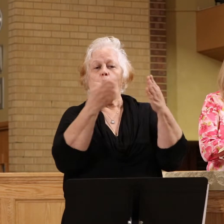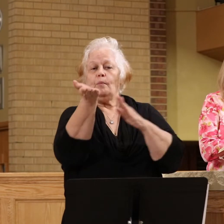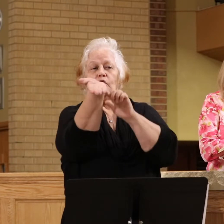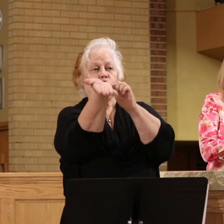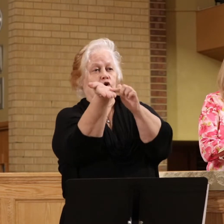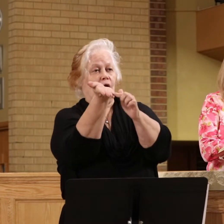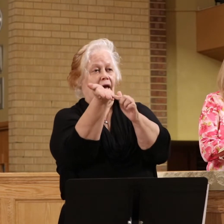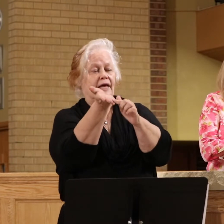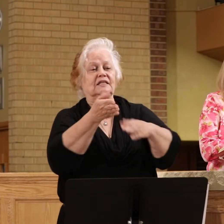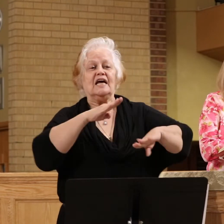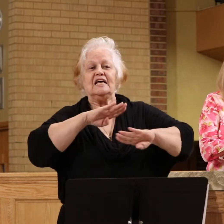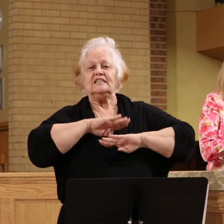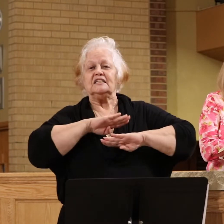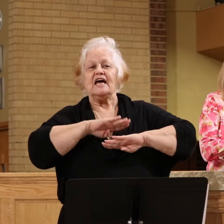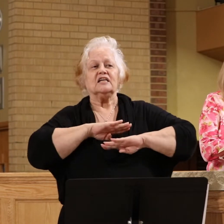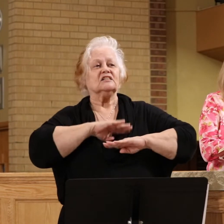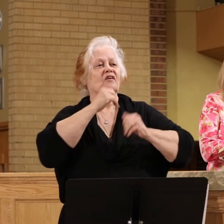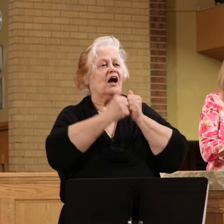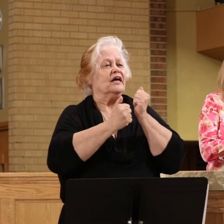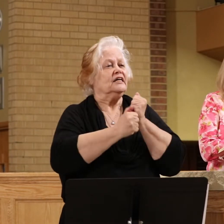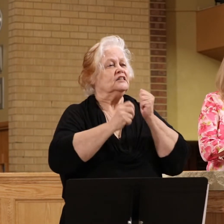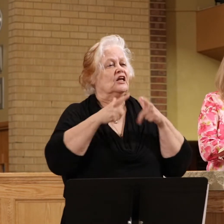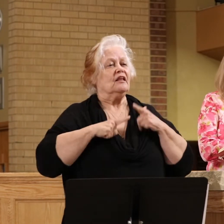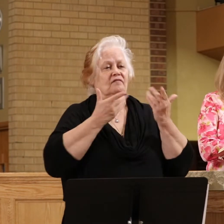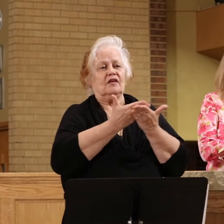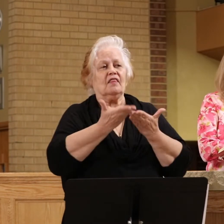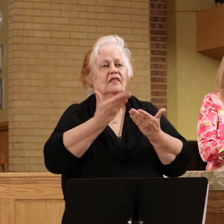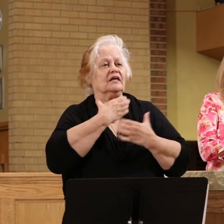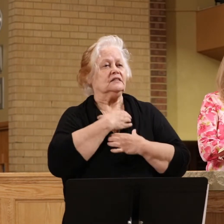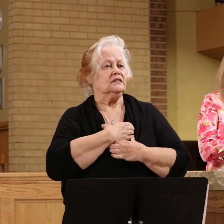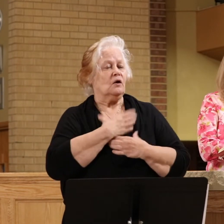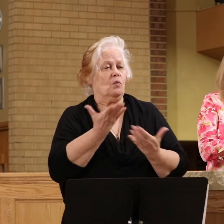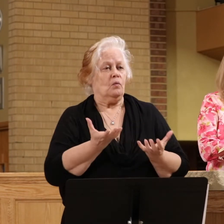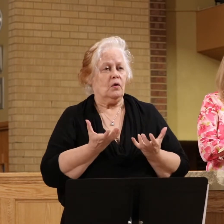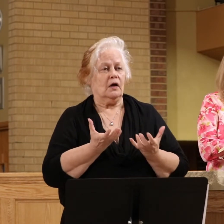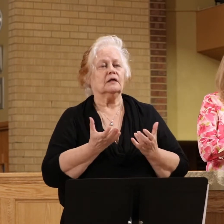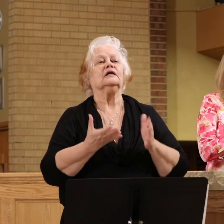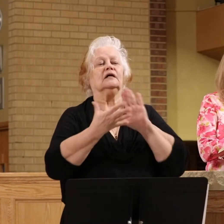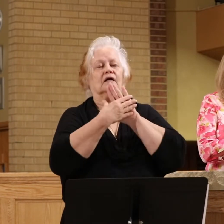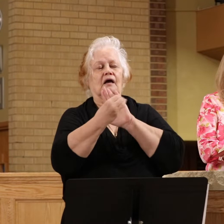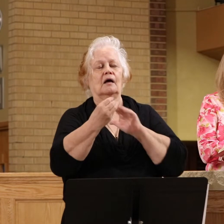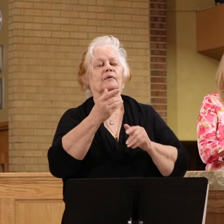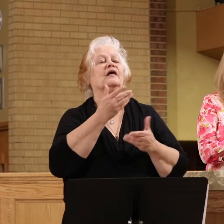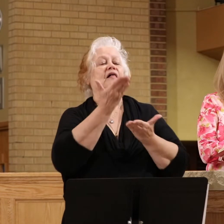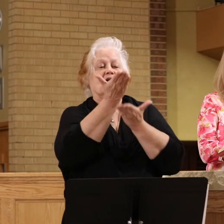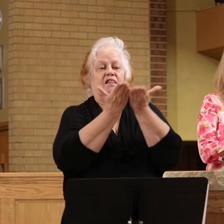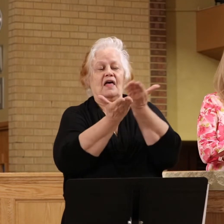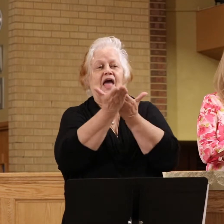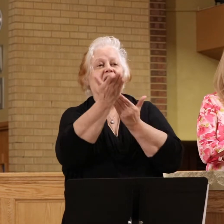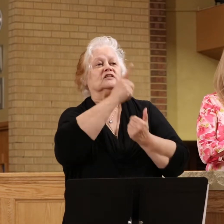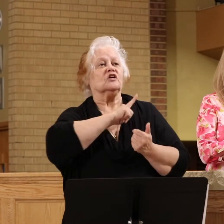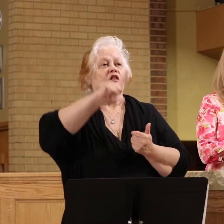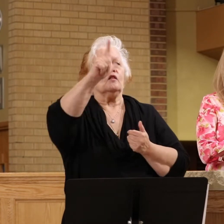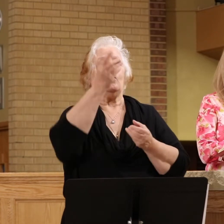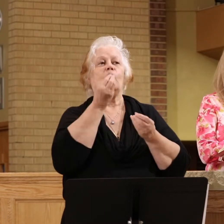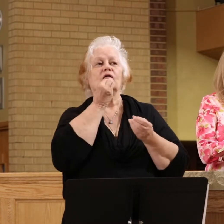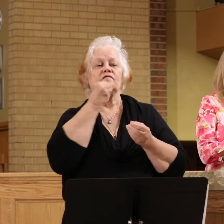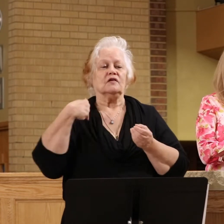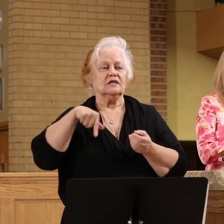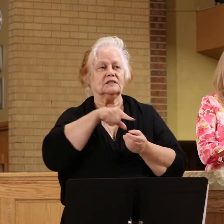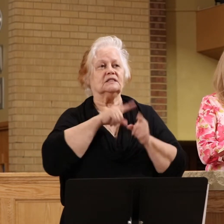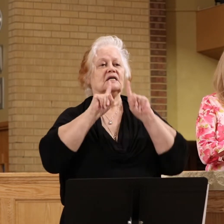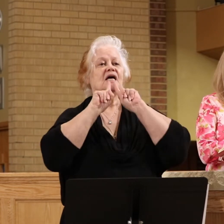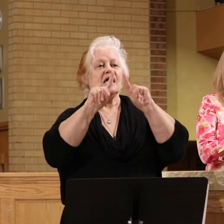satisfy the desire of every living thing. The hand of the Lord feeds us. He answers all